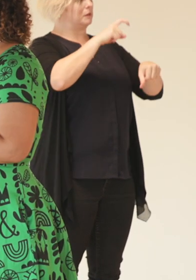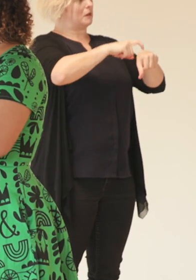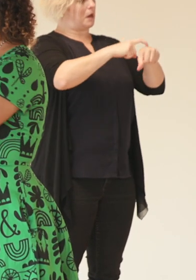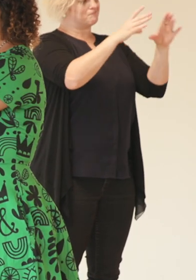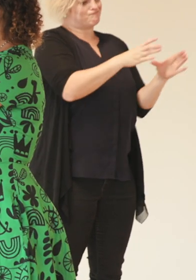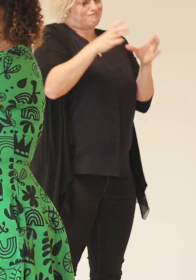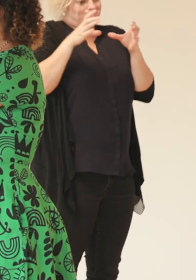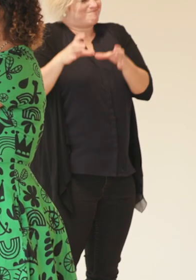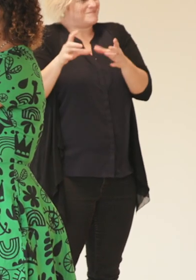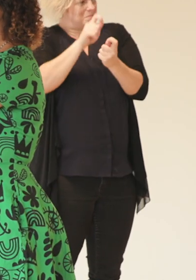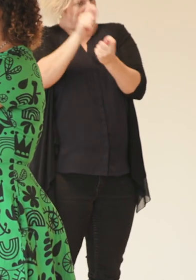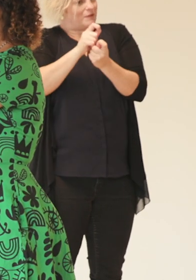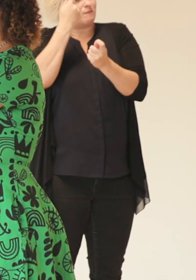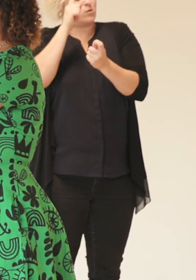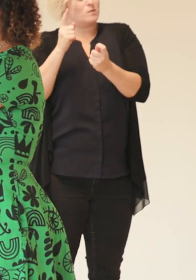So